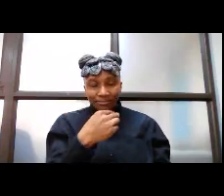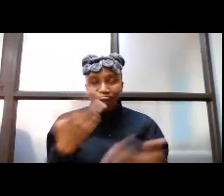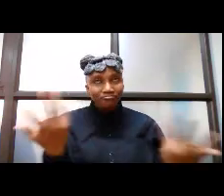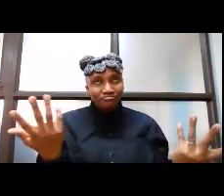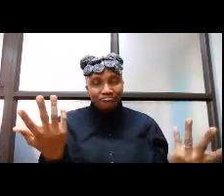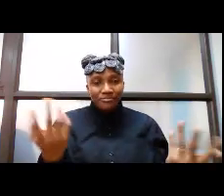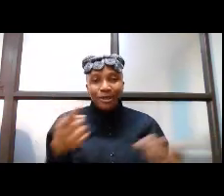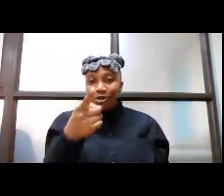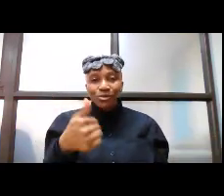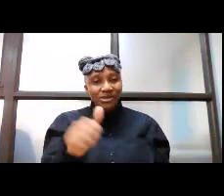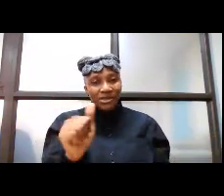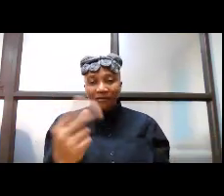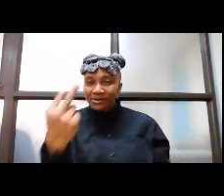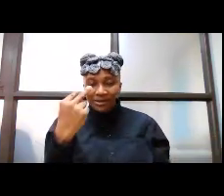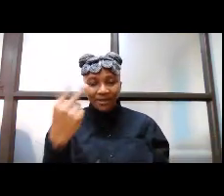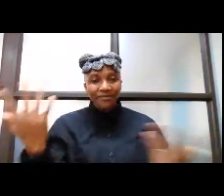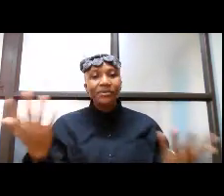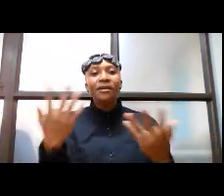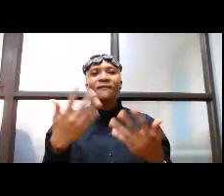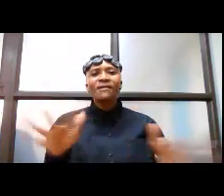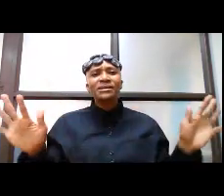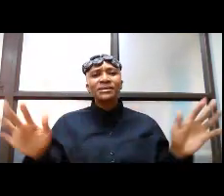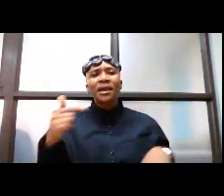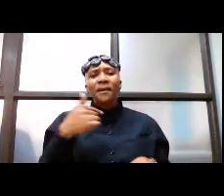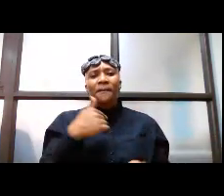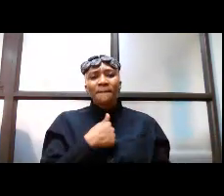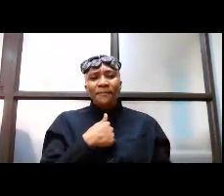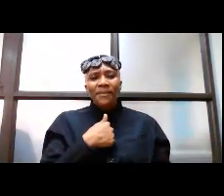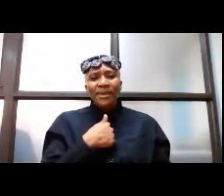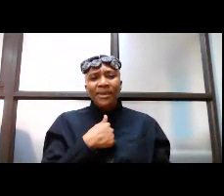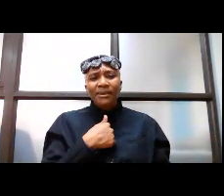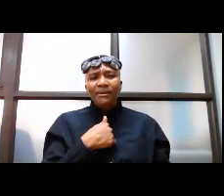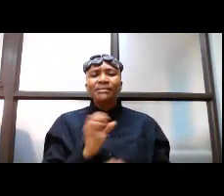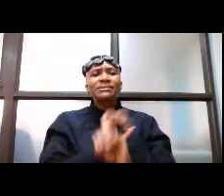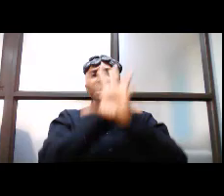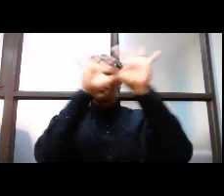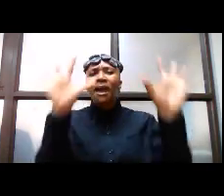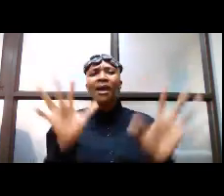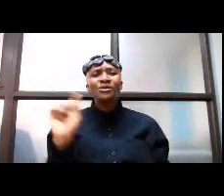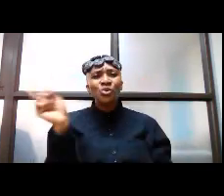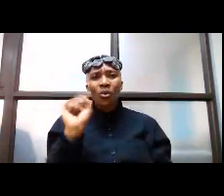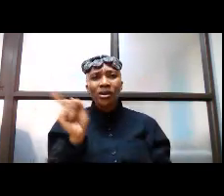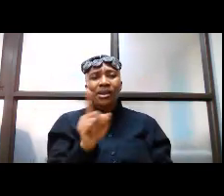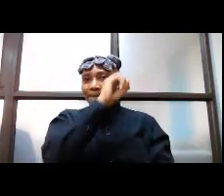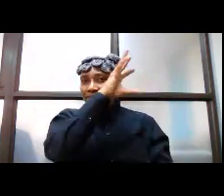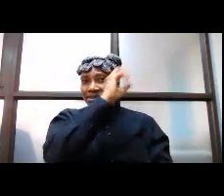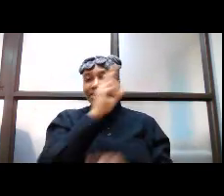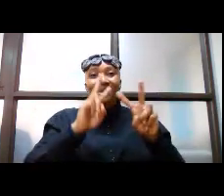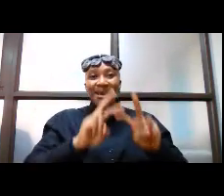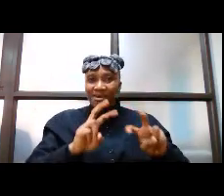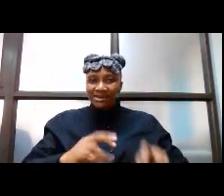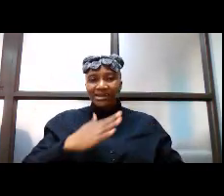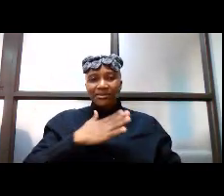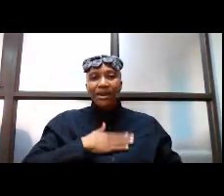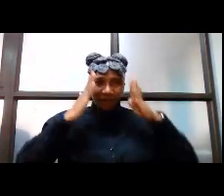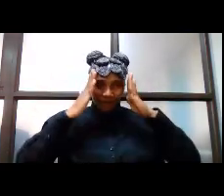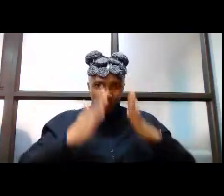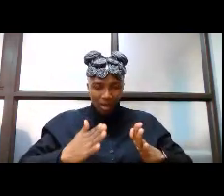and surprisingly, my master's research focused primarily on special